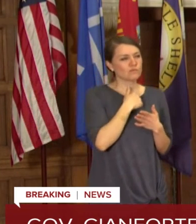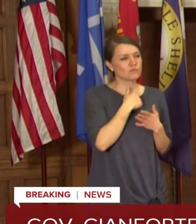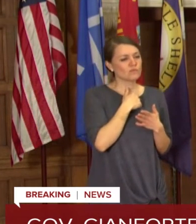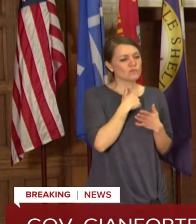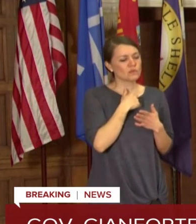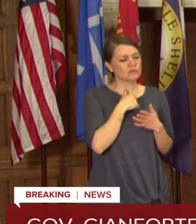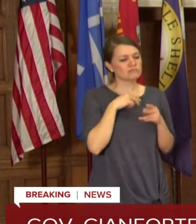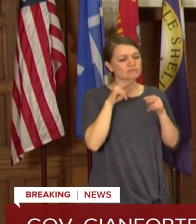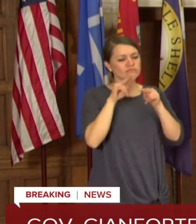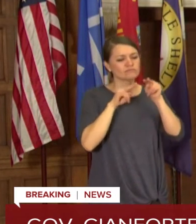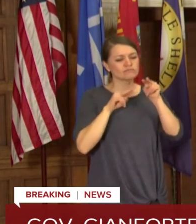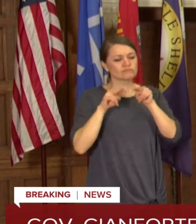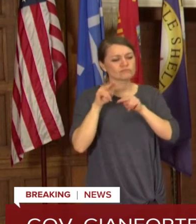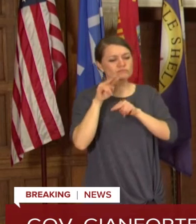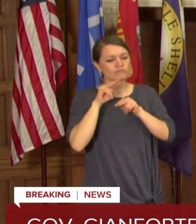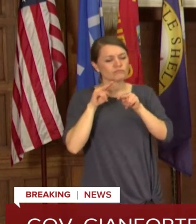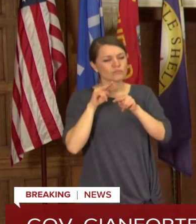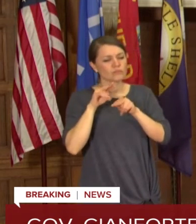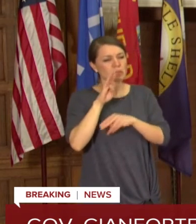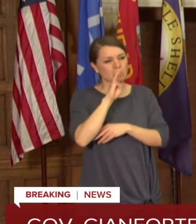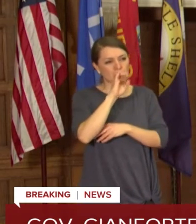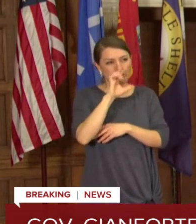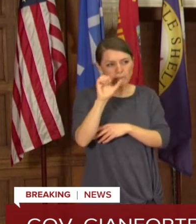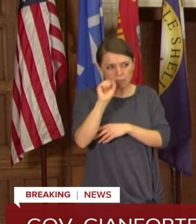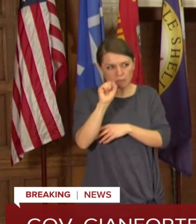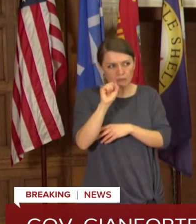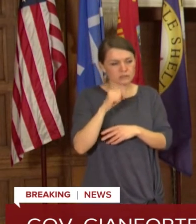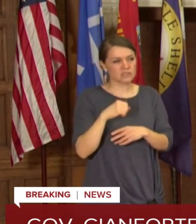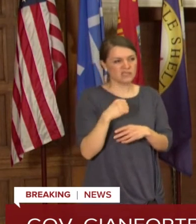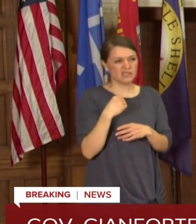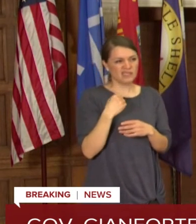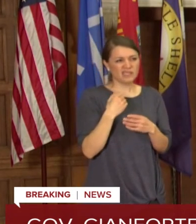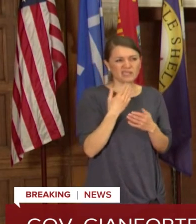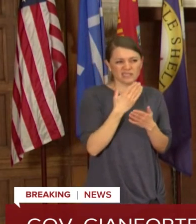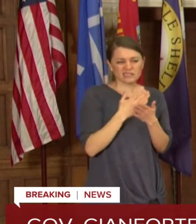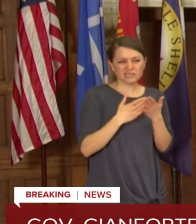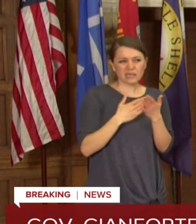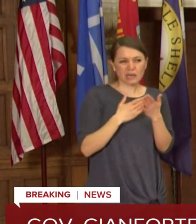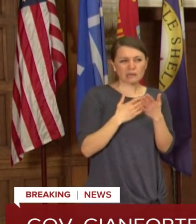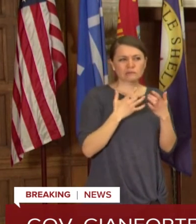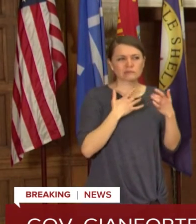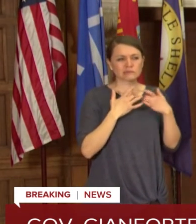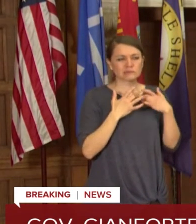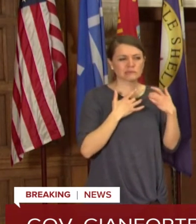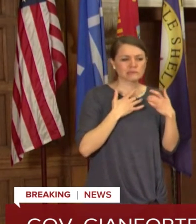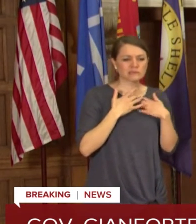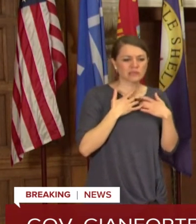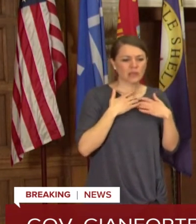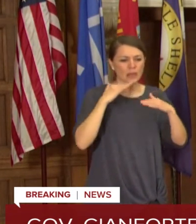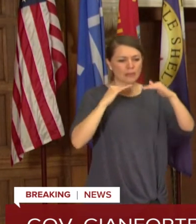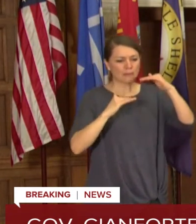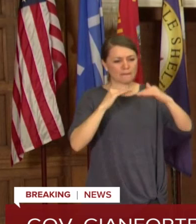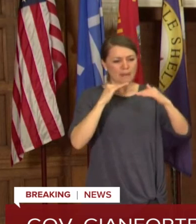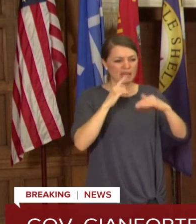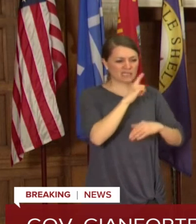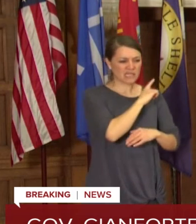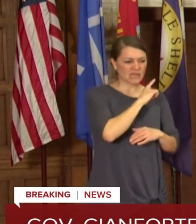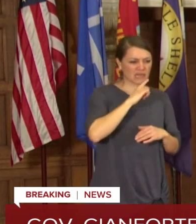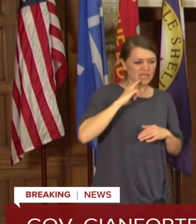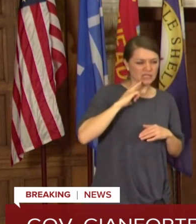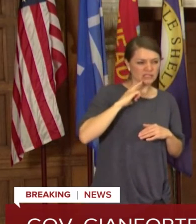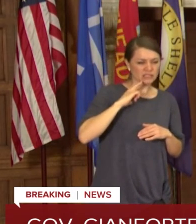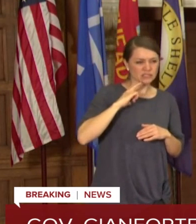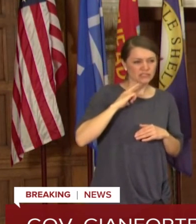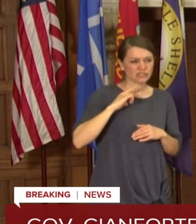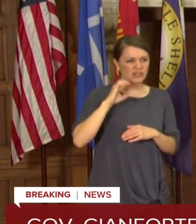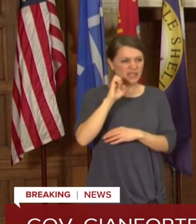We'll see what ends up on my desk. There are reasonable concerns with the balance of power between the executive branch and the legislature. There